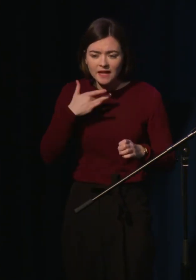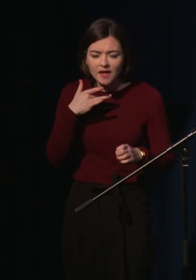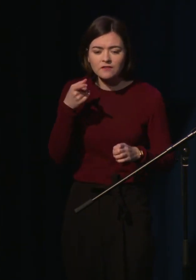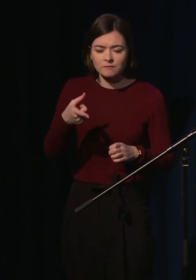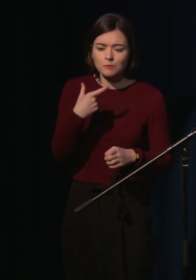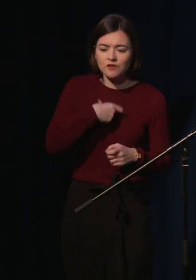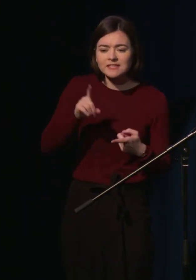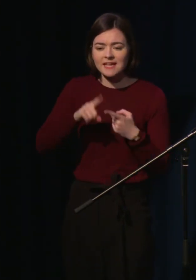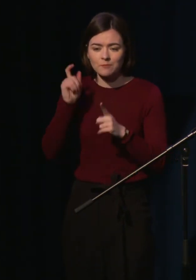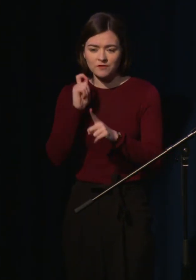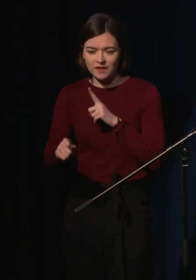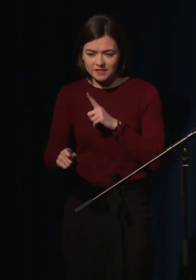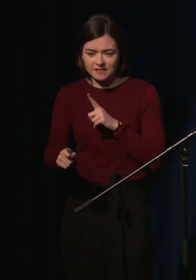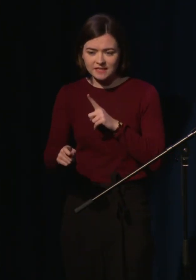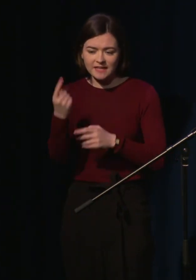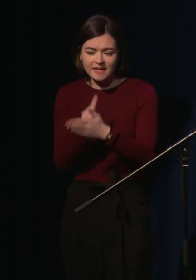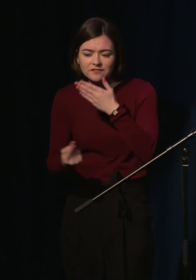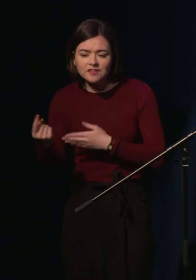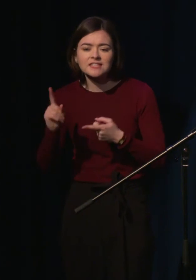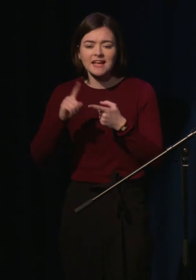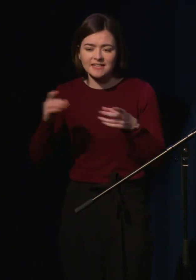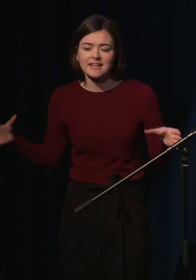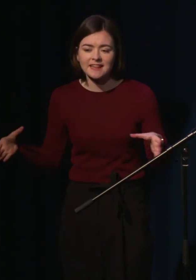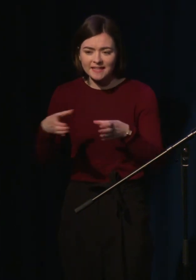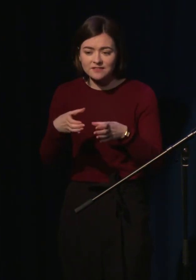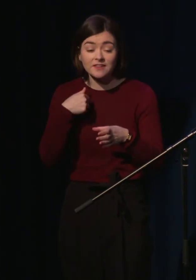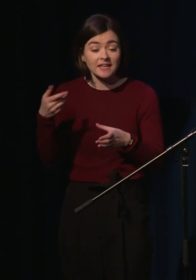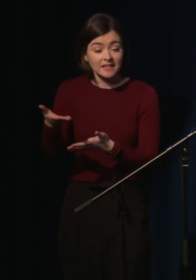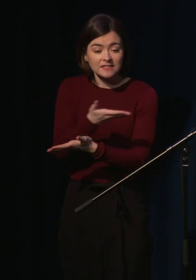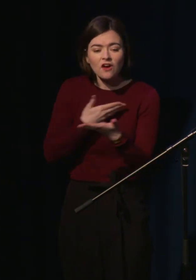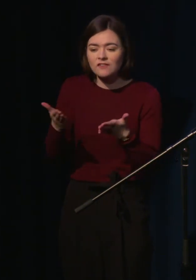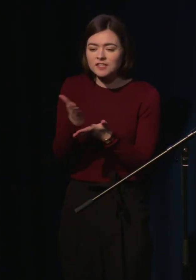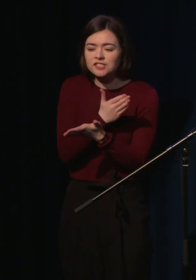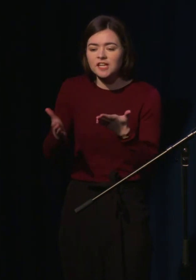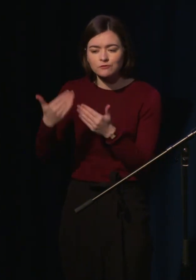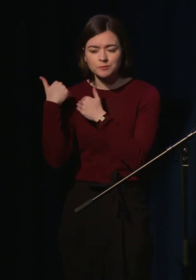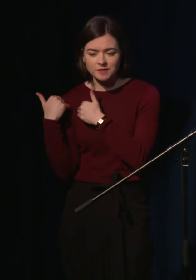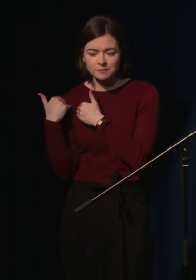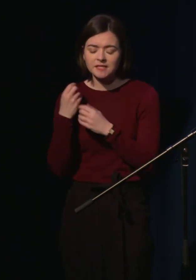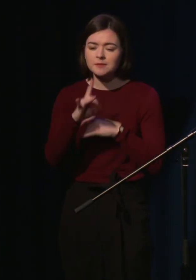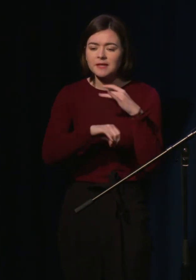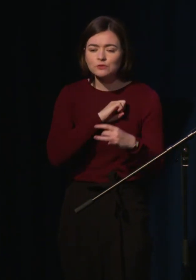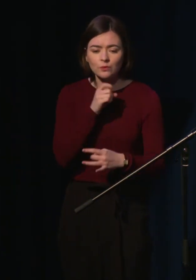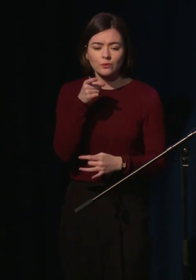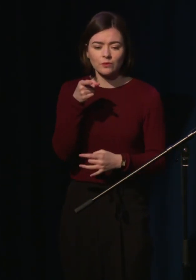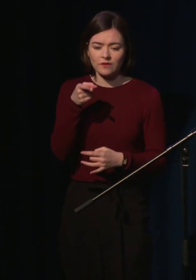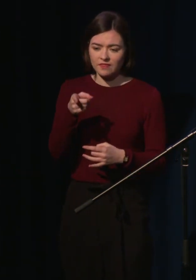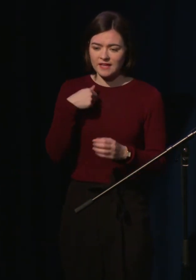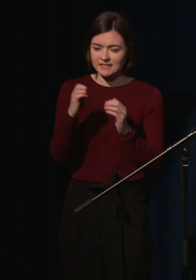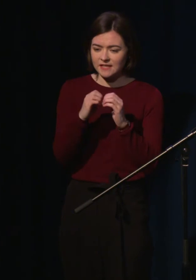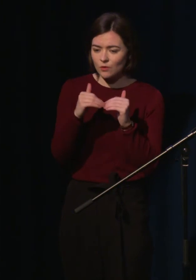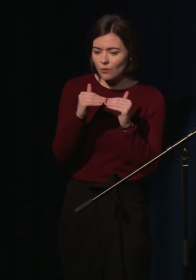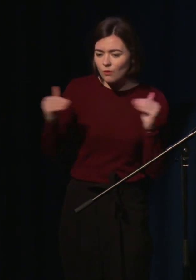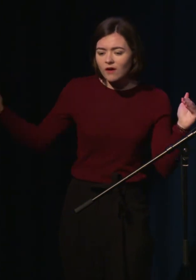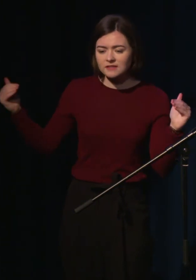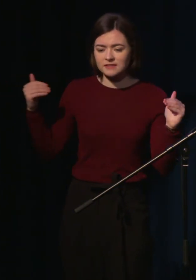personally and professionally, individually and collectively. It is our shared responsibility to enable and ensure equality of